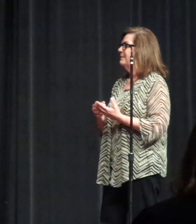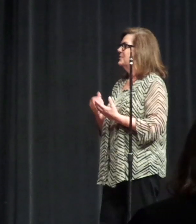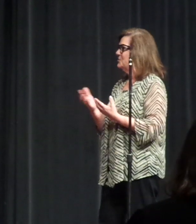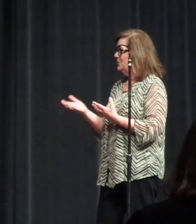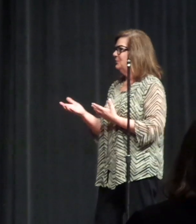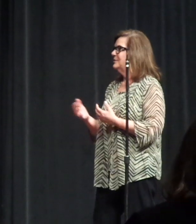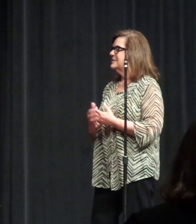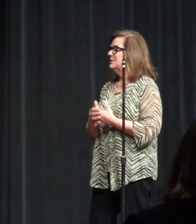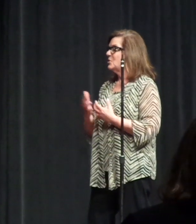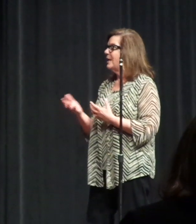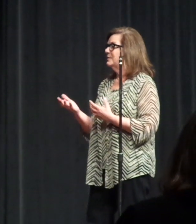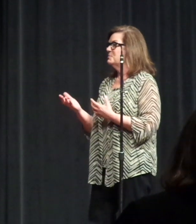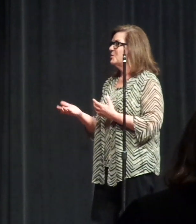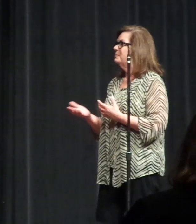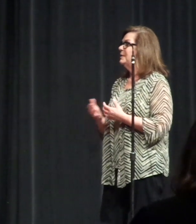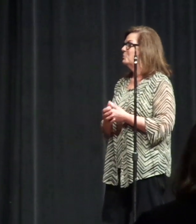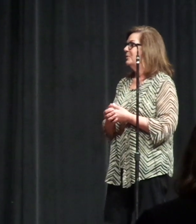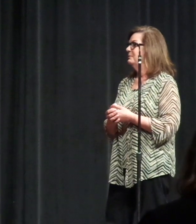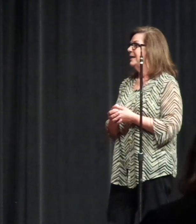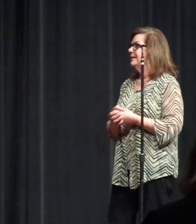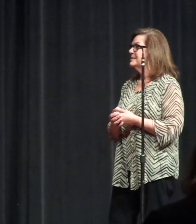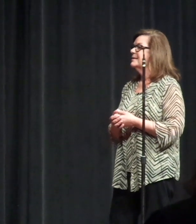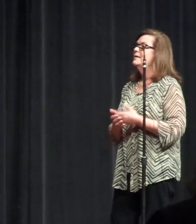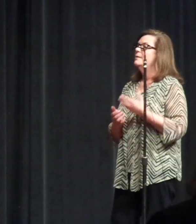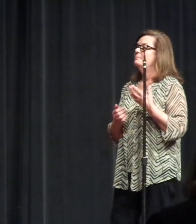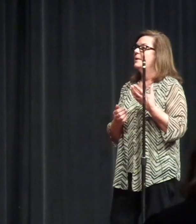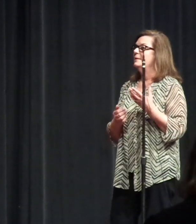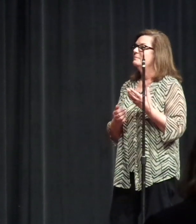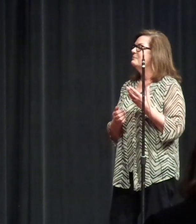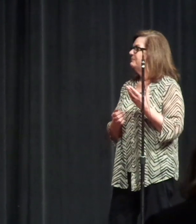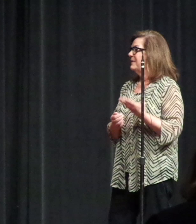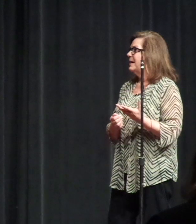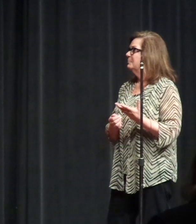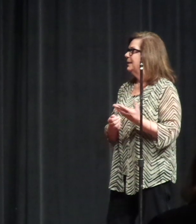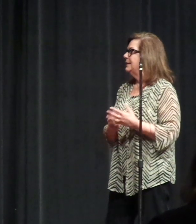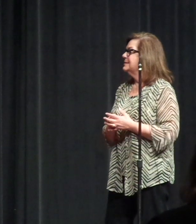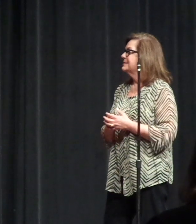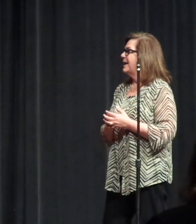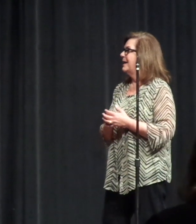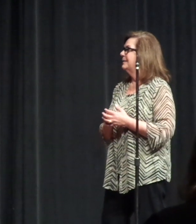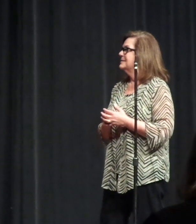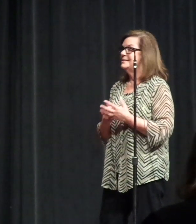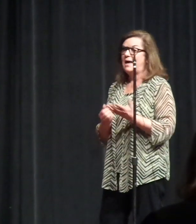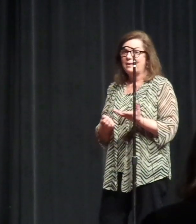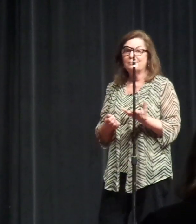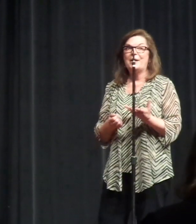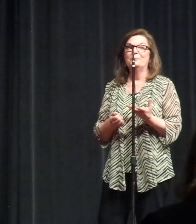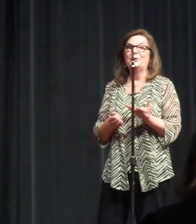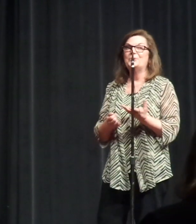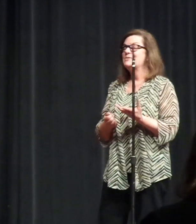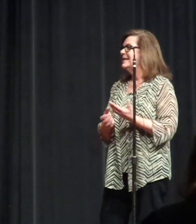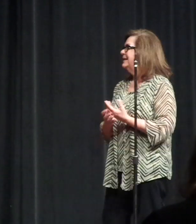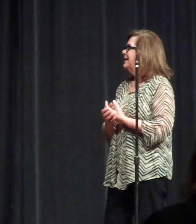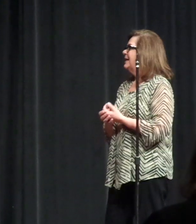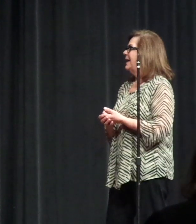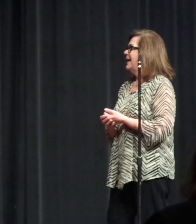the students and taught them so many important things, but families and staff members,